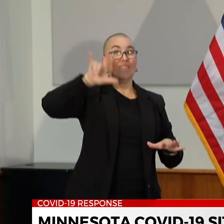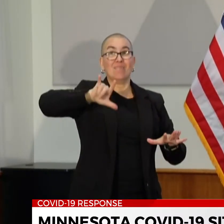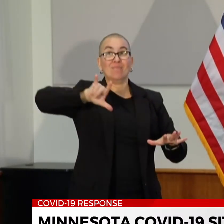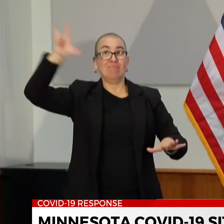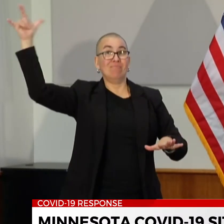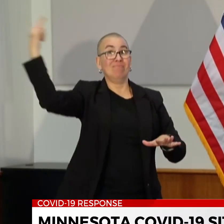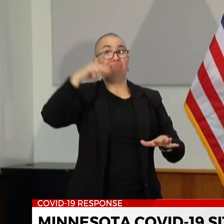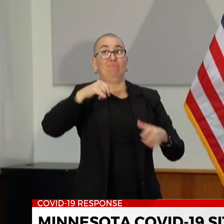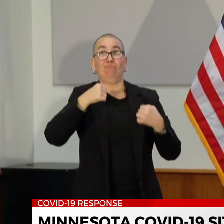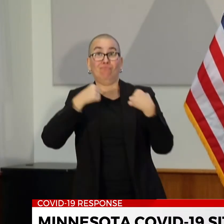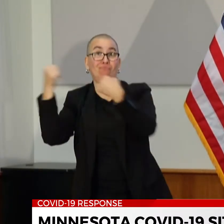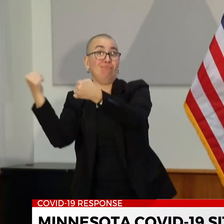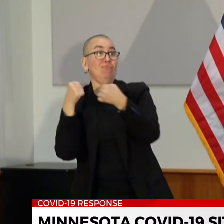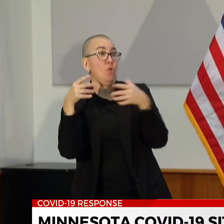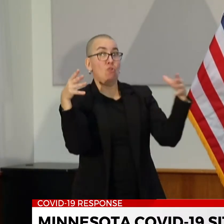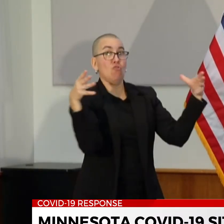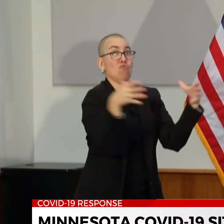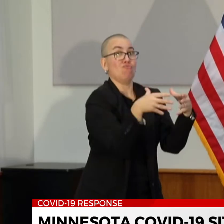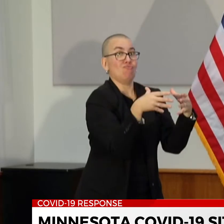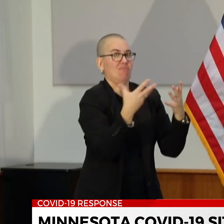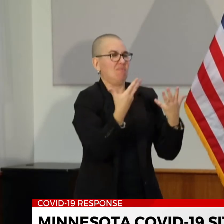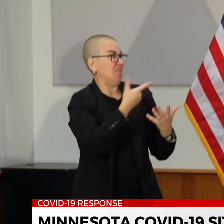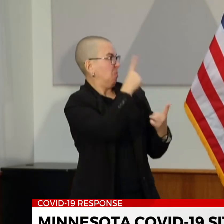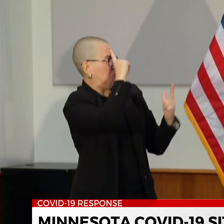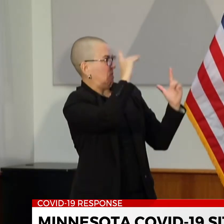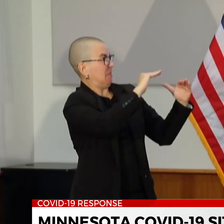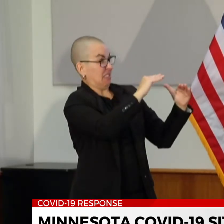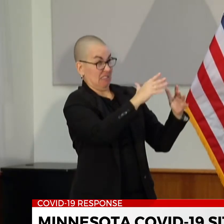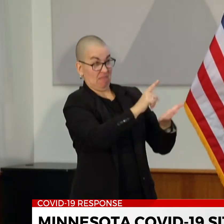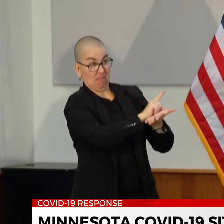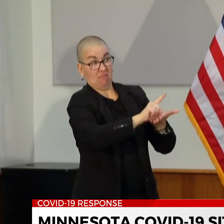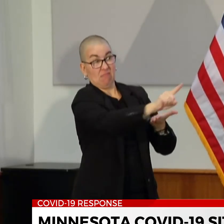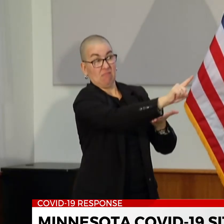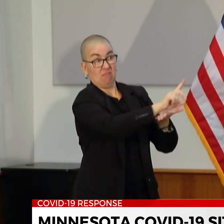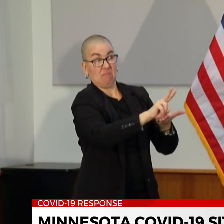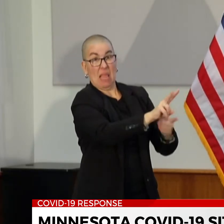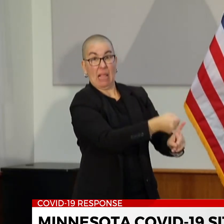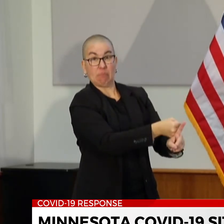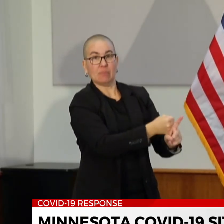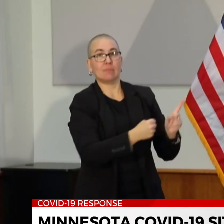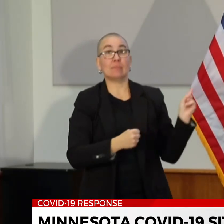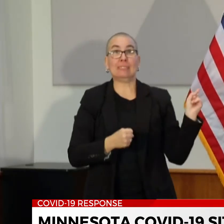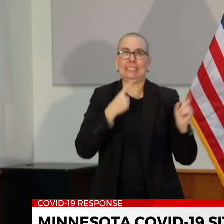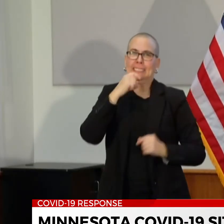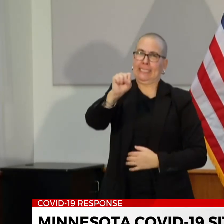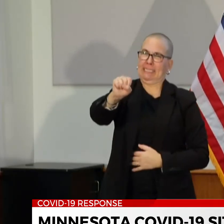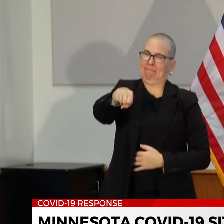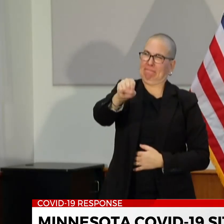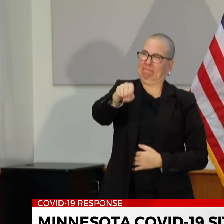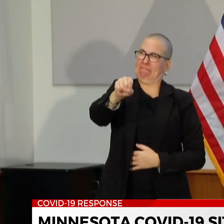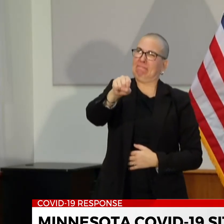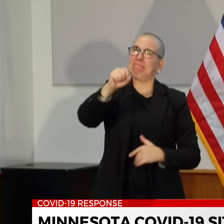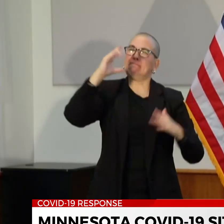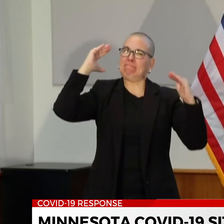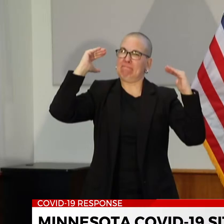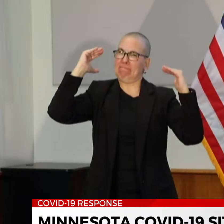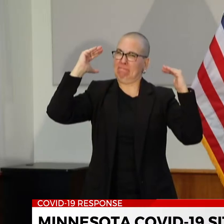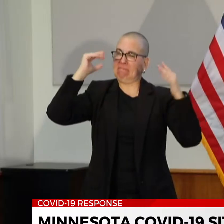Well, we are expecting to see the impact on cases, starting, as early as a